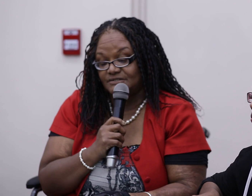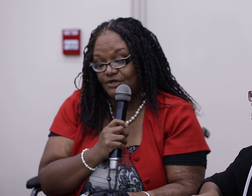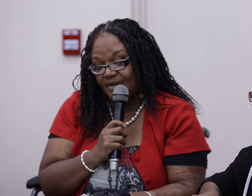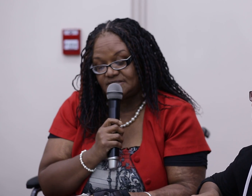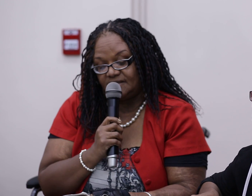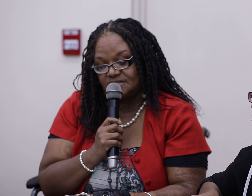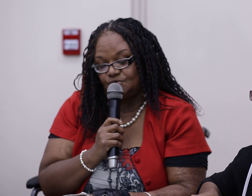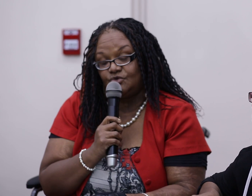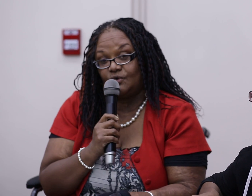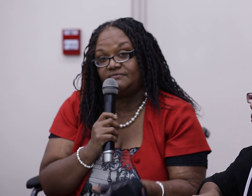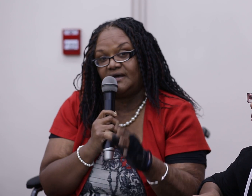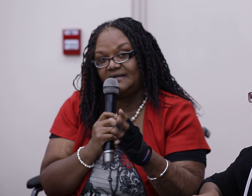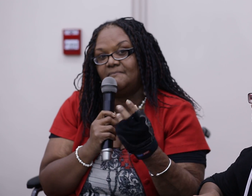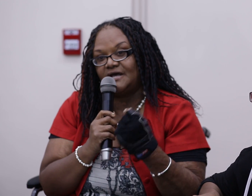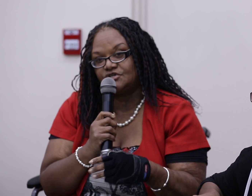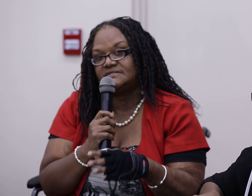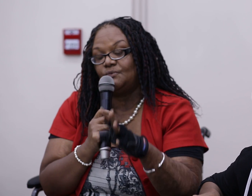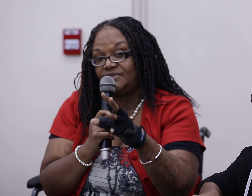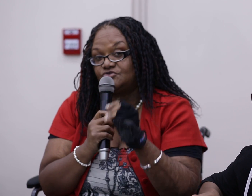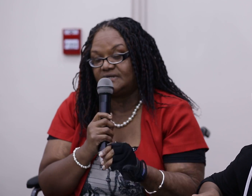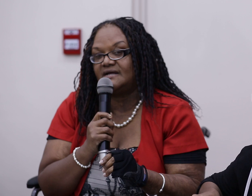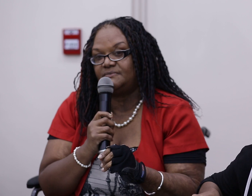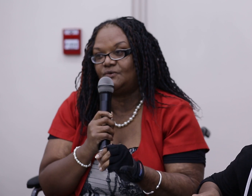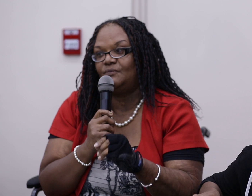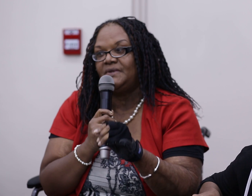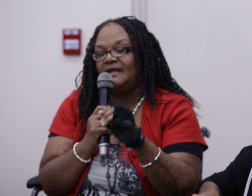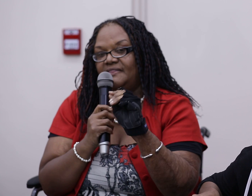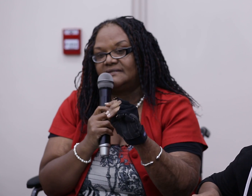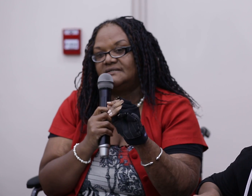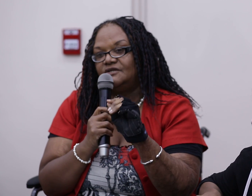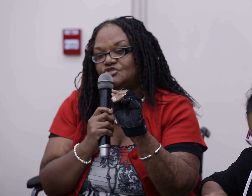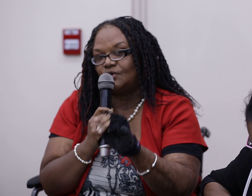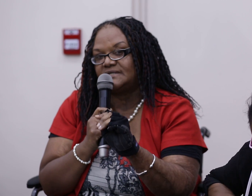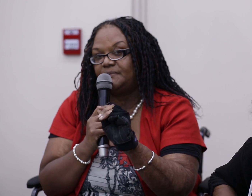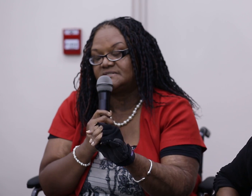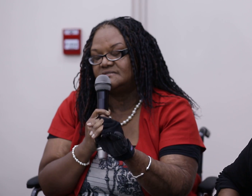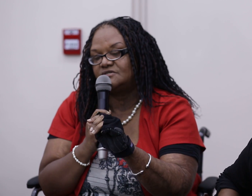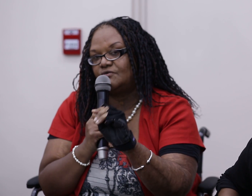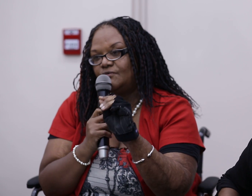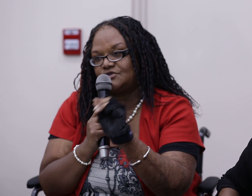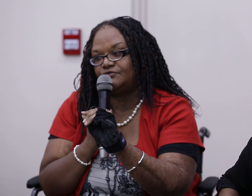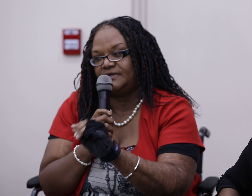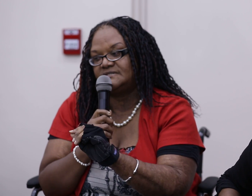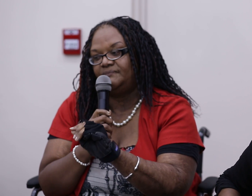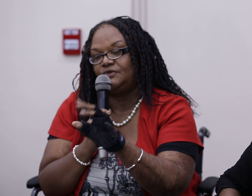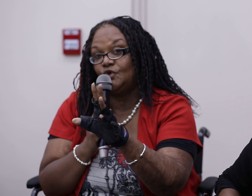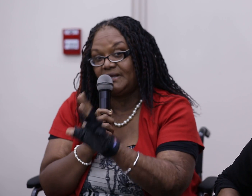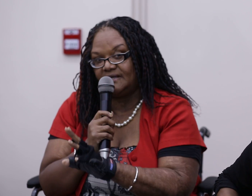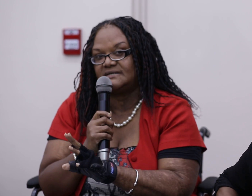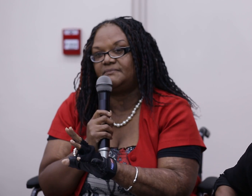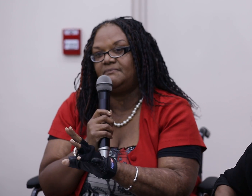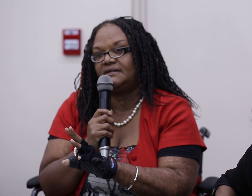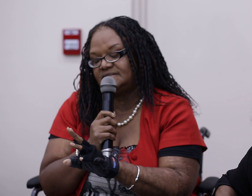But again, back question is, do you know if there are any measures within Trinidad and Tobago that ensures that persons retrofit